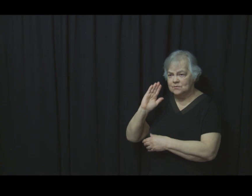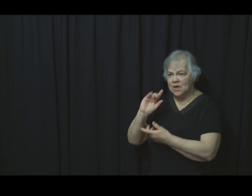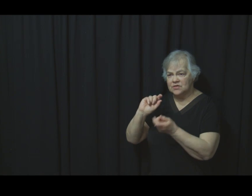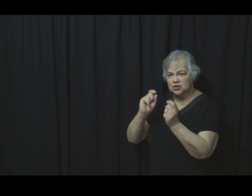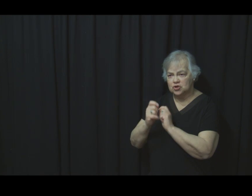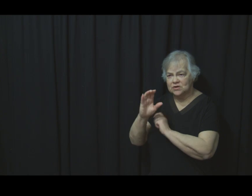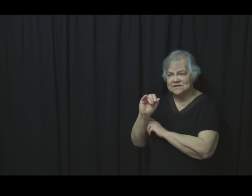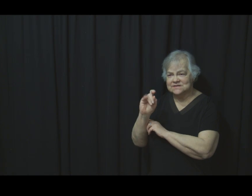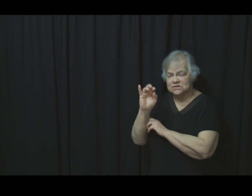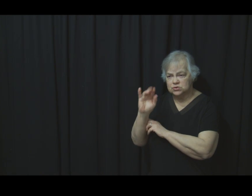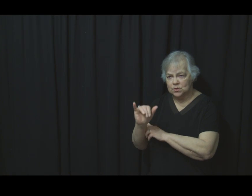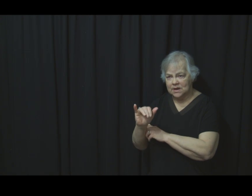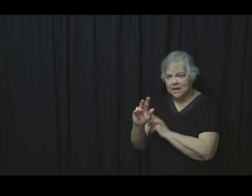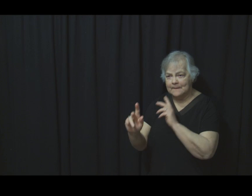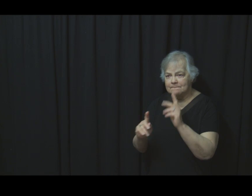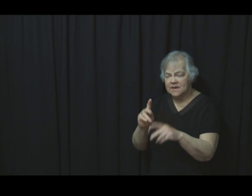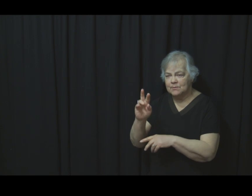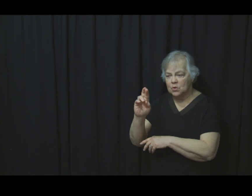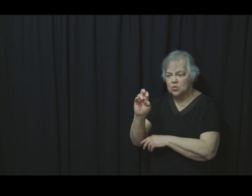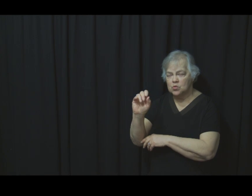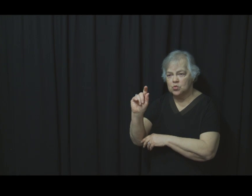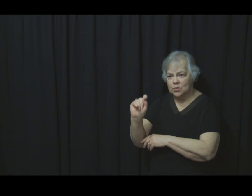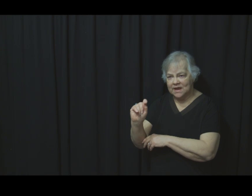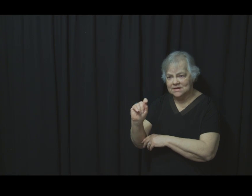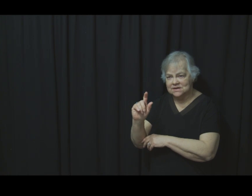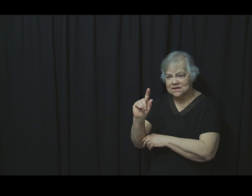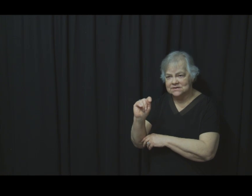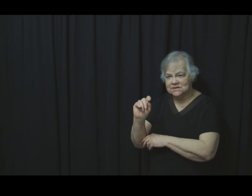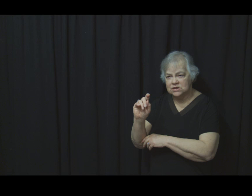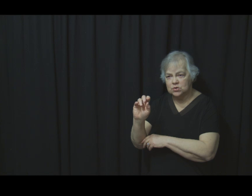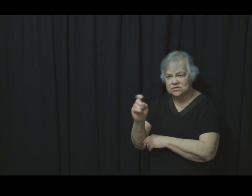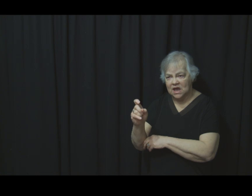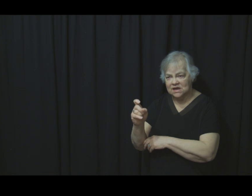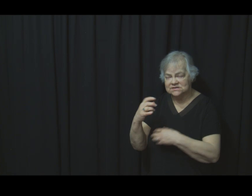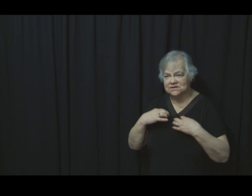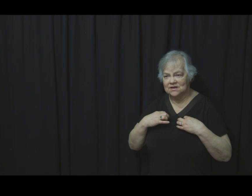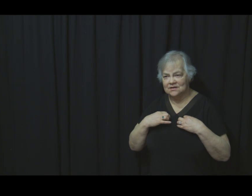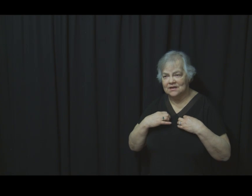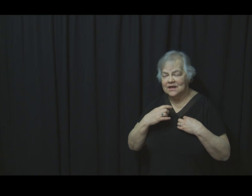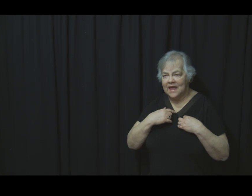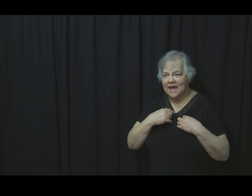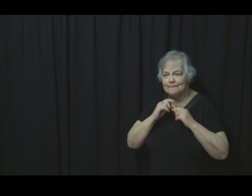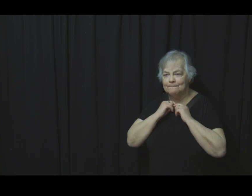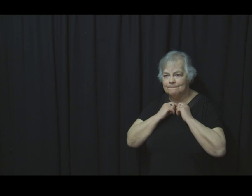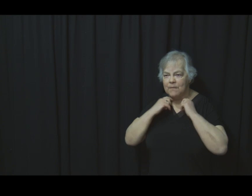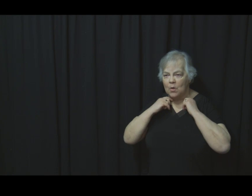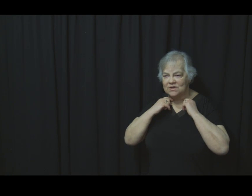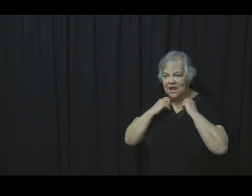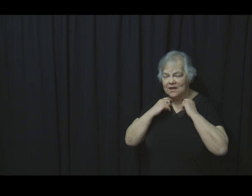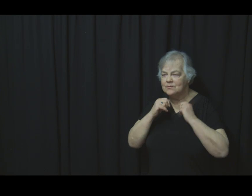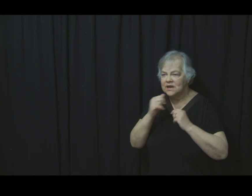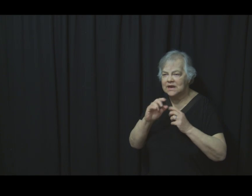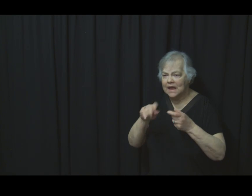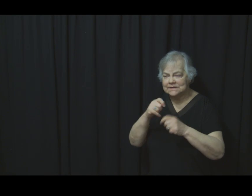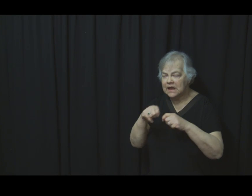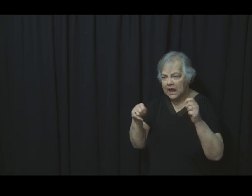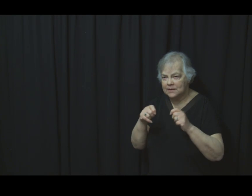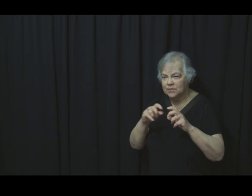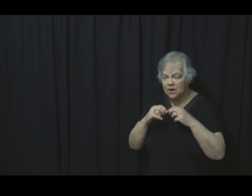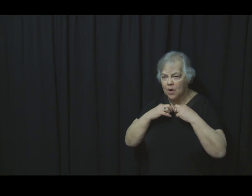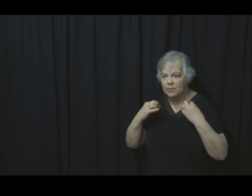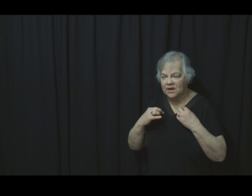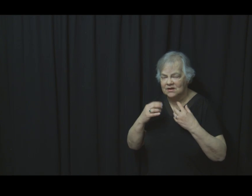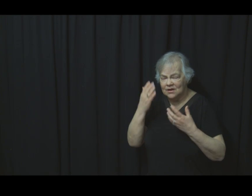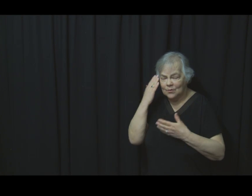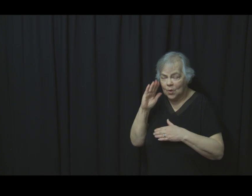century, people rented tuxedos. And the tuxedo came with a bow tie, untied bow tie. So he didn't know how to